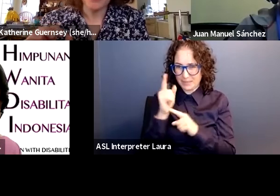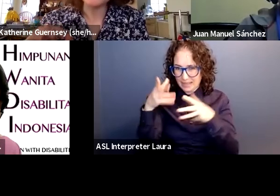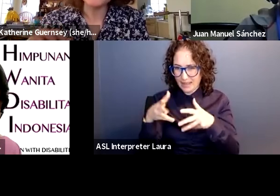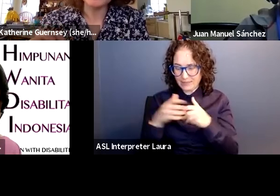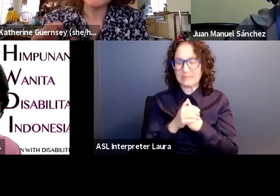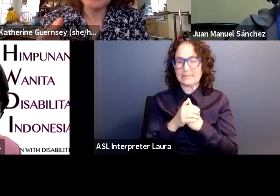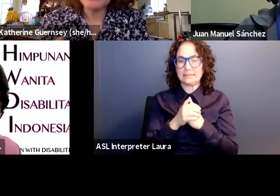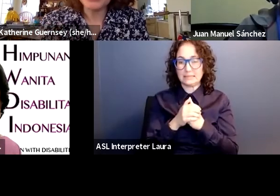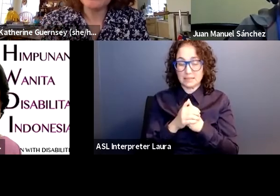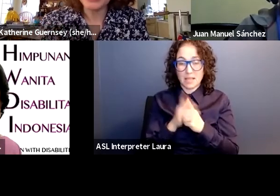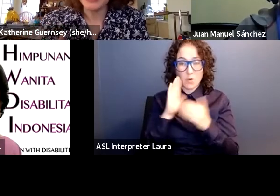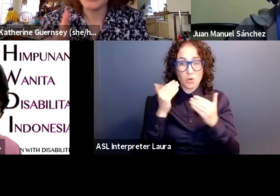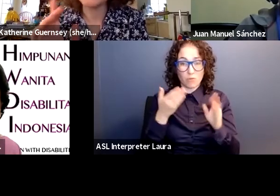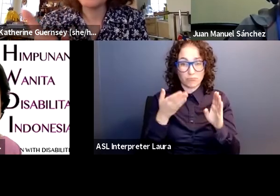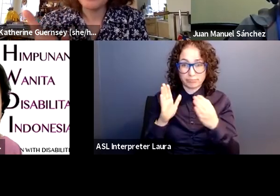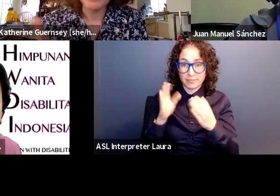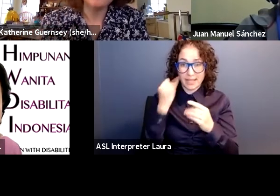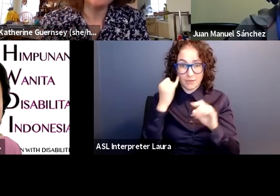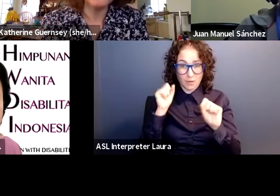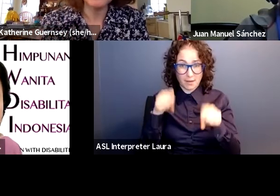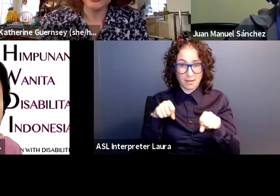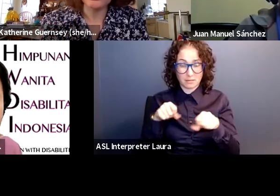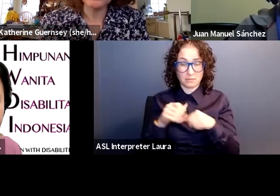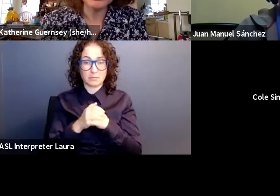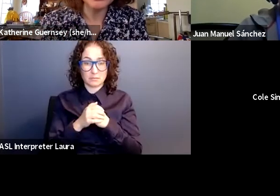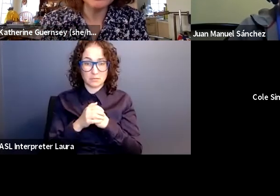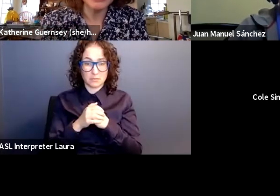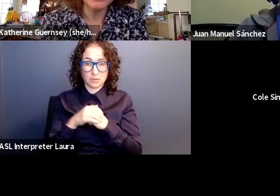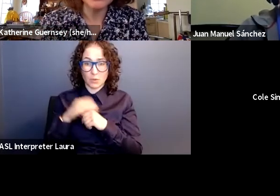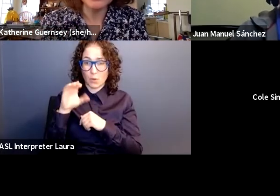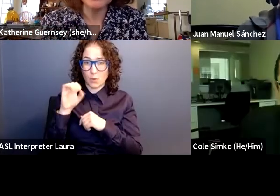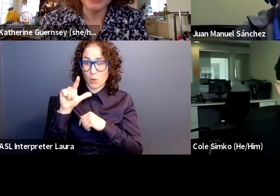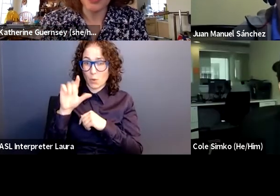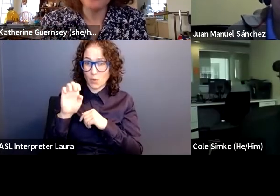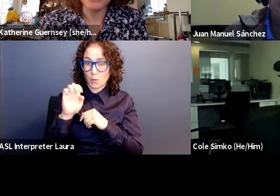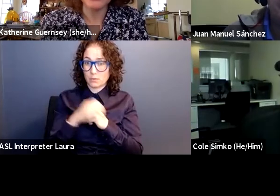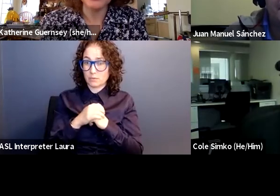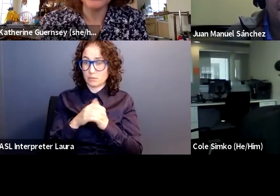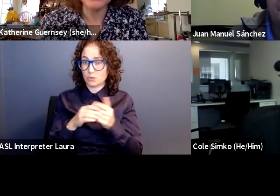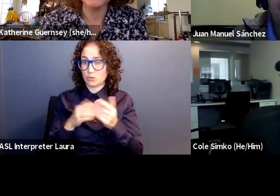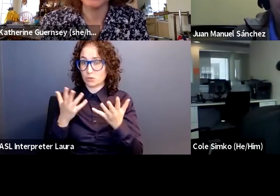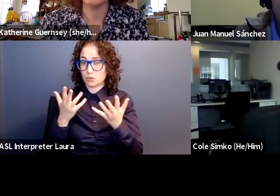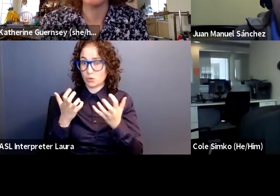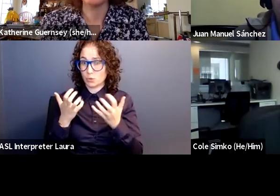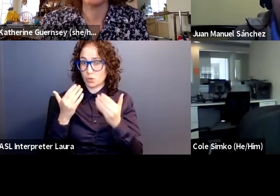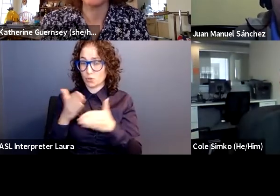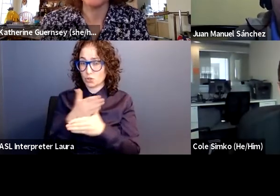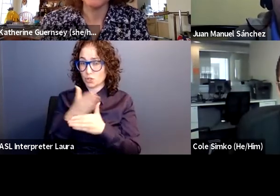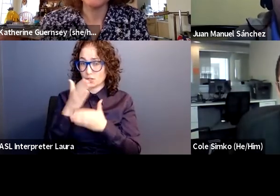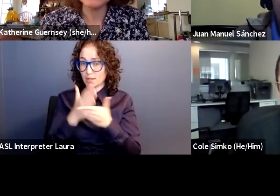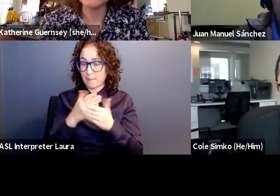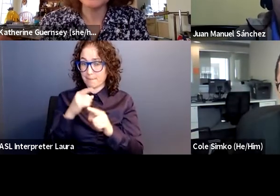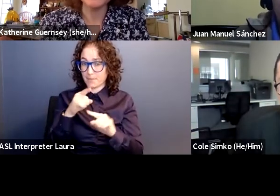here, I just want to pivot if we can. Cole, would you like to hop back on and share some of